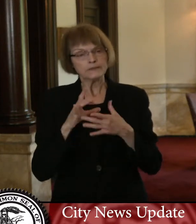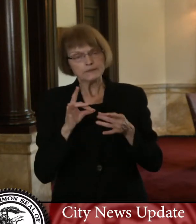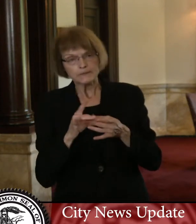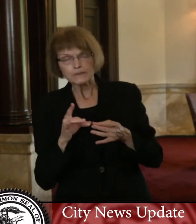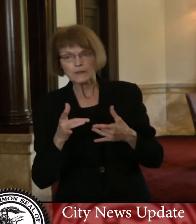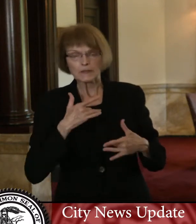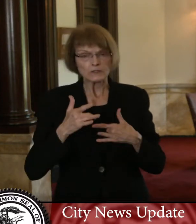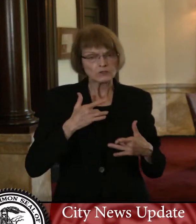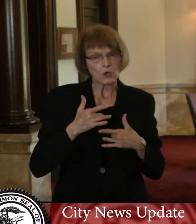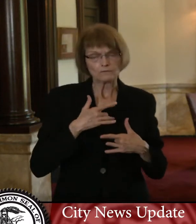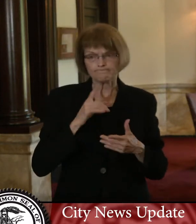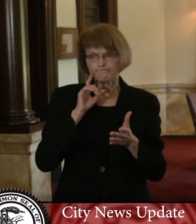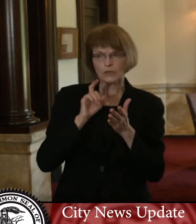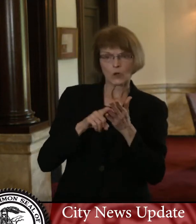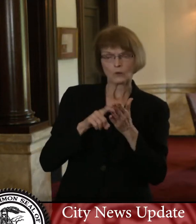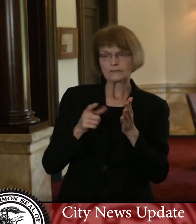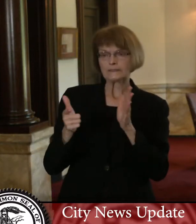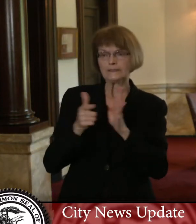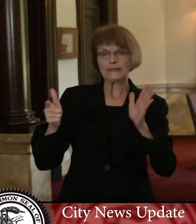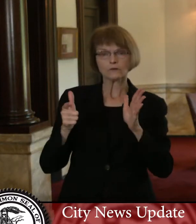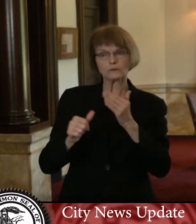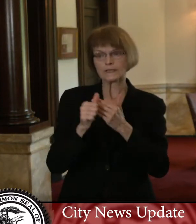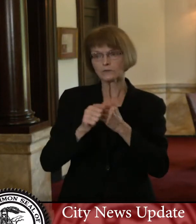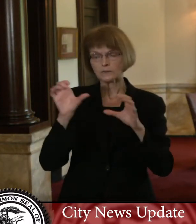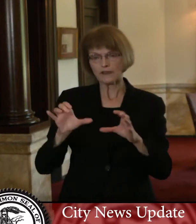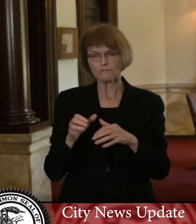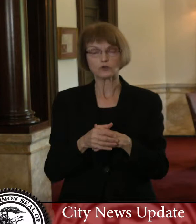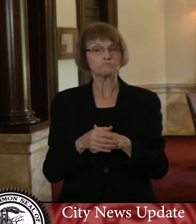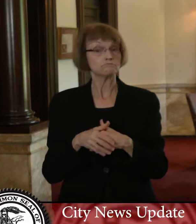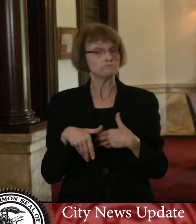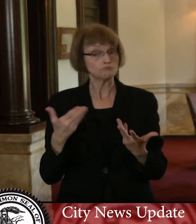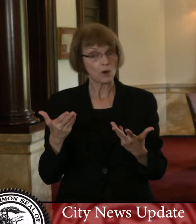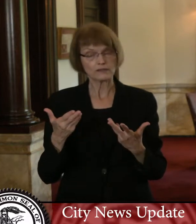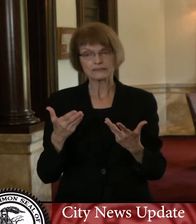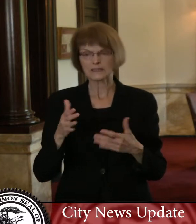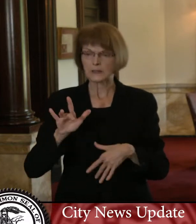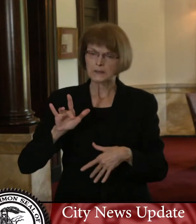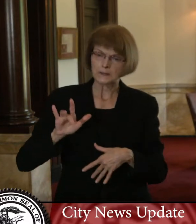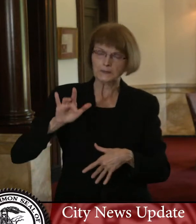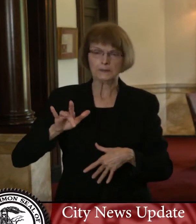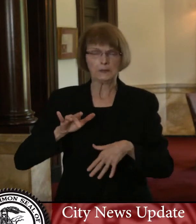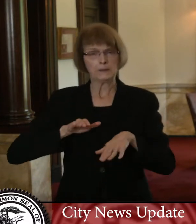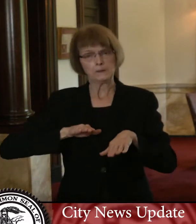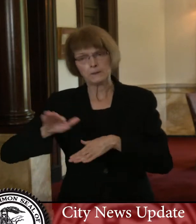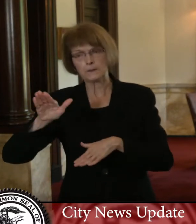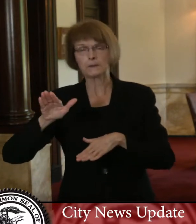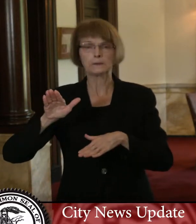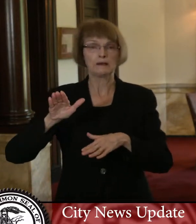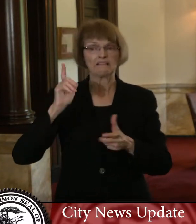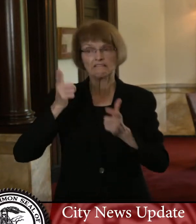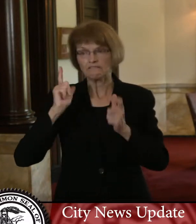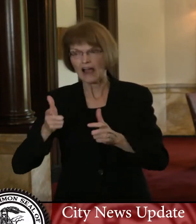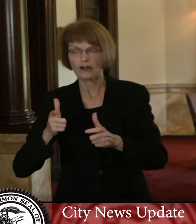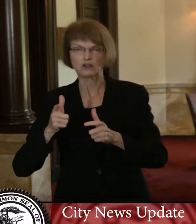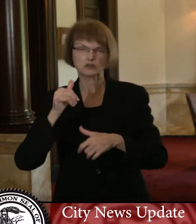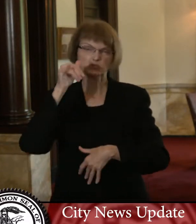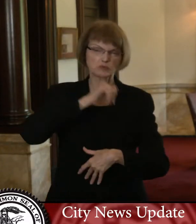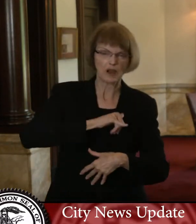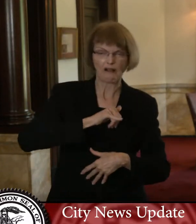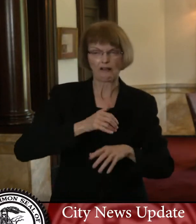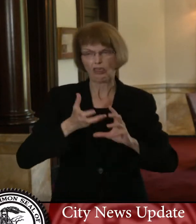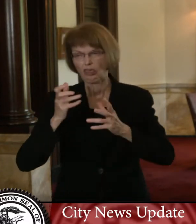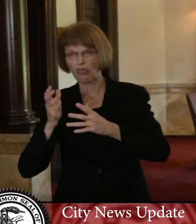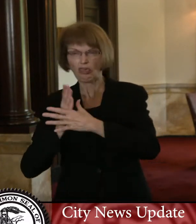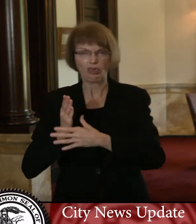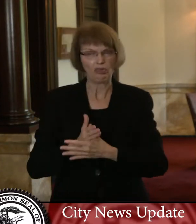and dangerous behavior, including speeding, gunfire, drunk and disorderly conduct, and more. There are plans